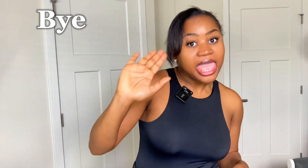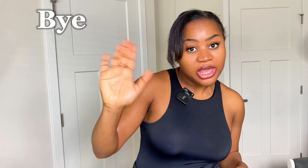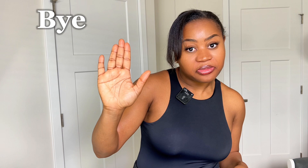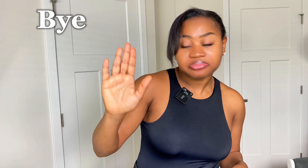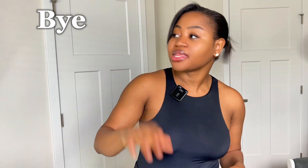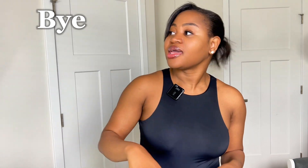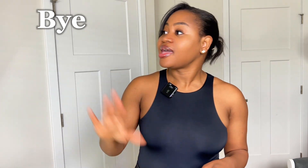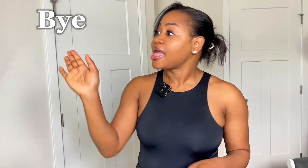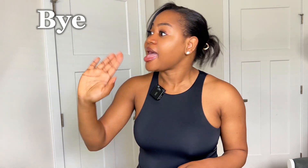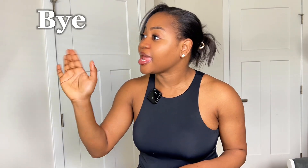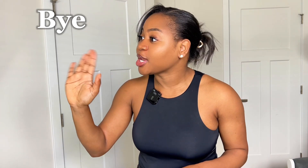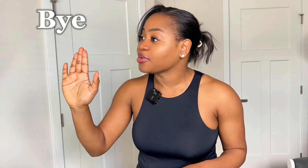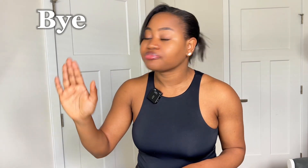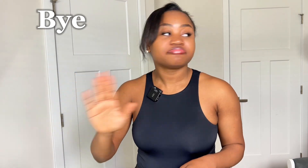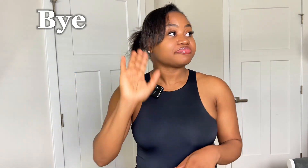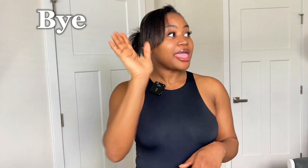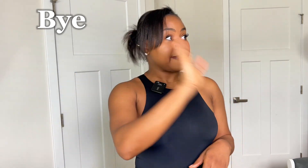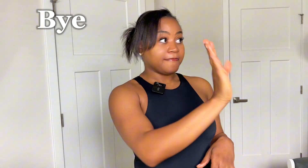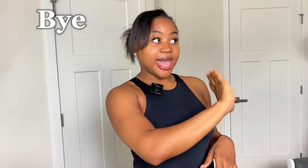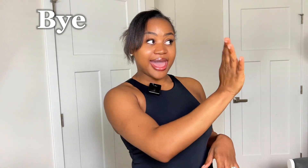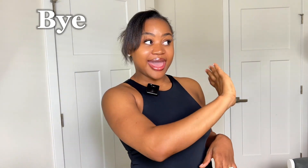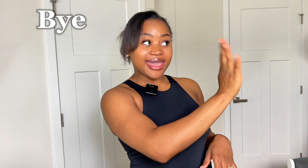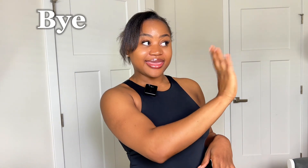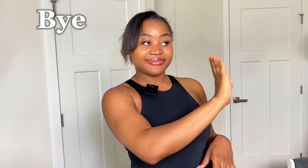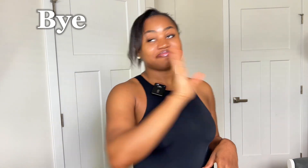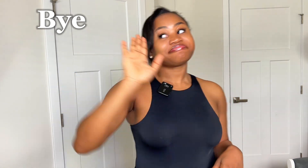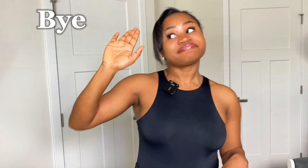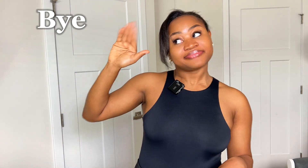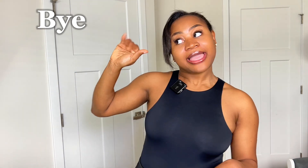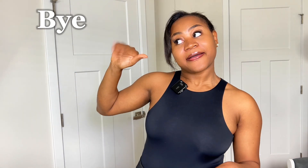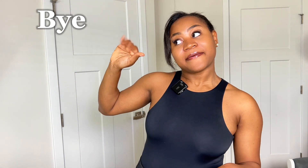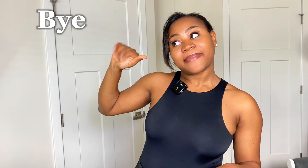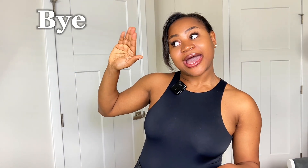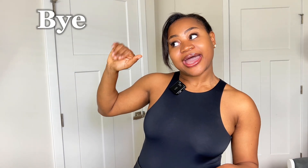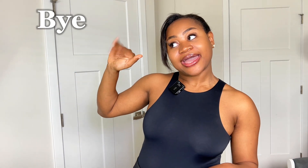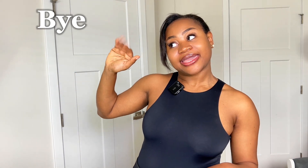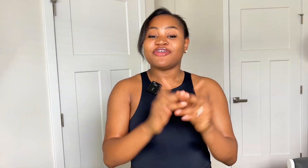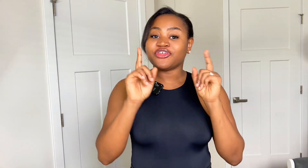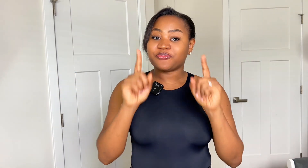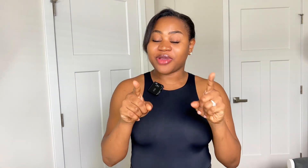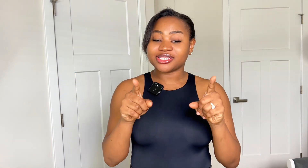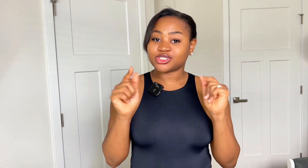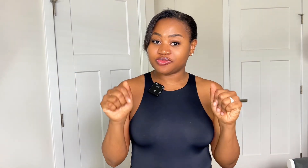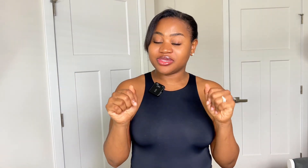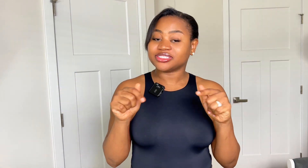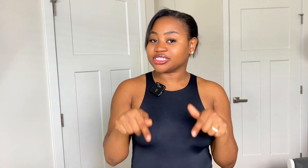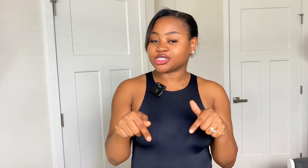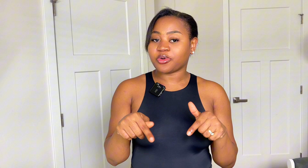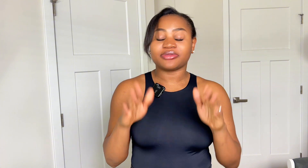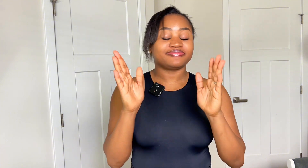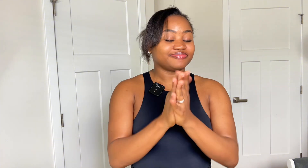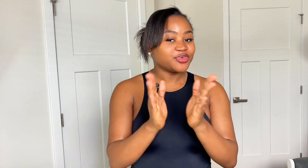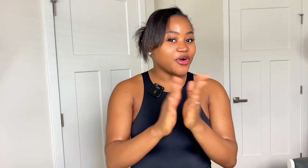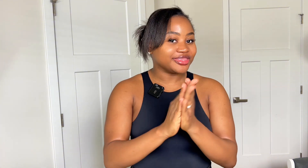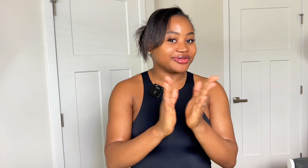hello. Hello. Bye. Bye. If you practice with me to this point, well done.